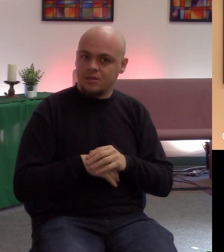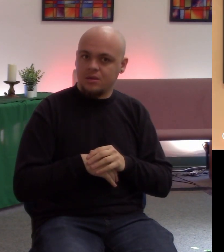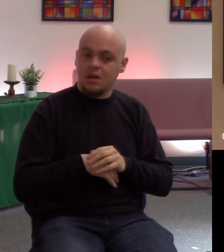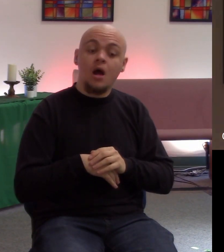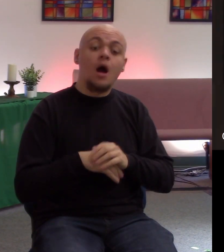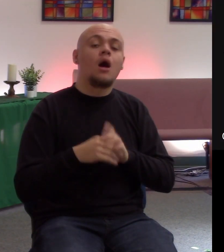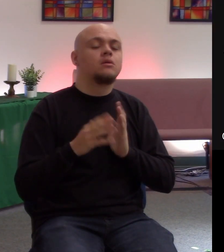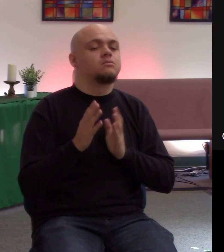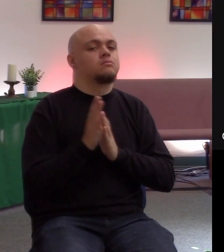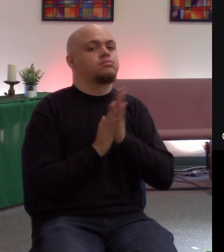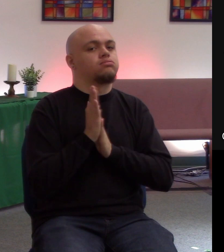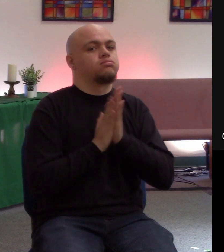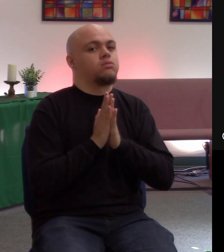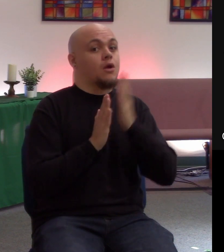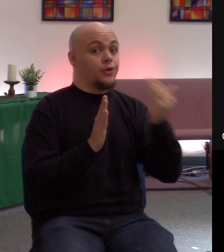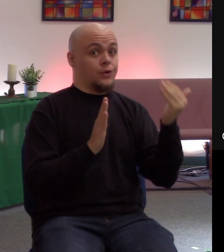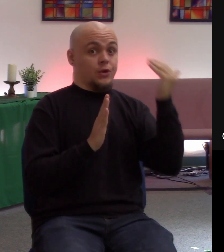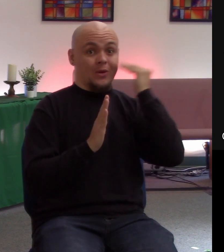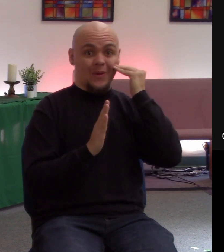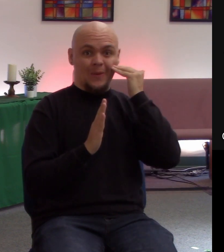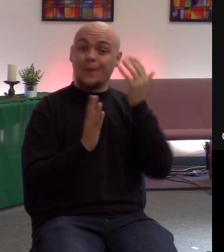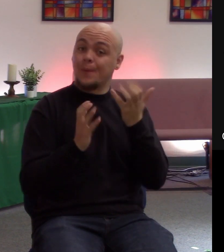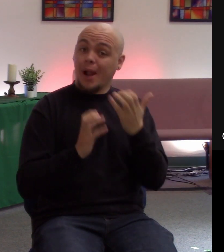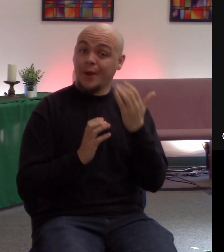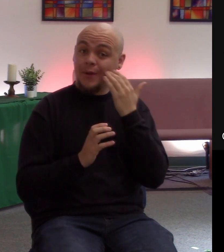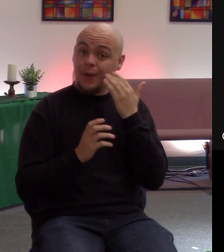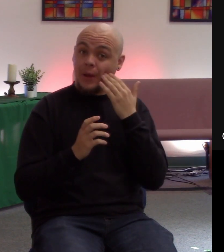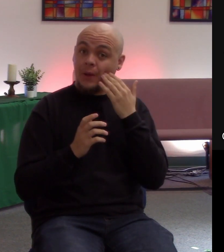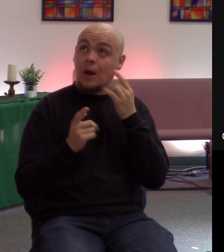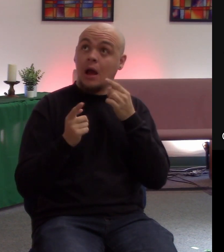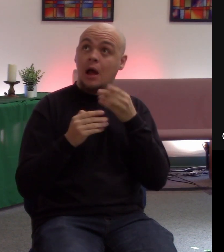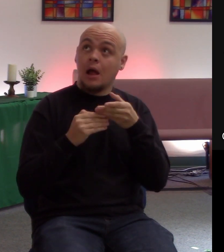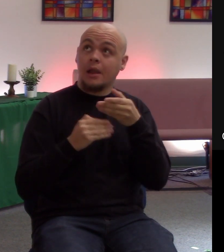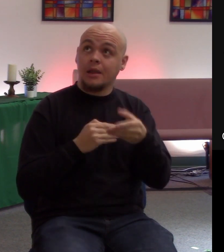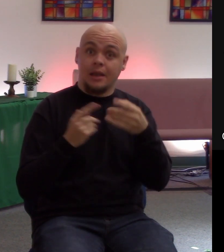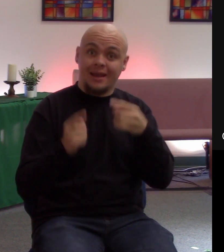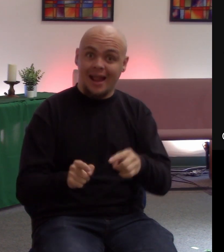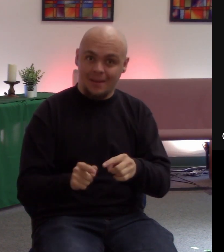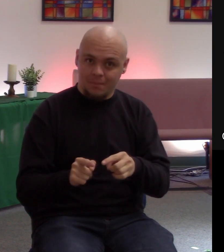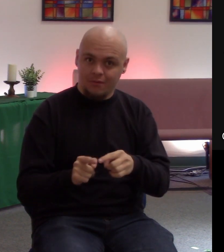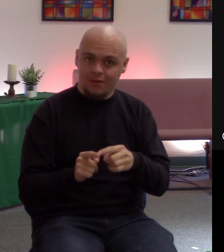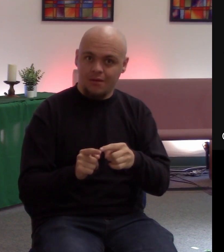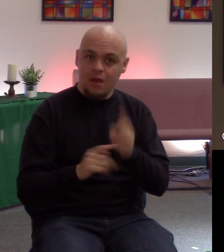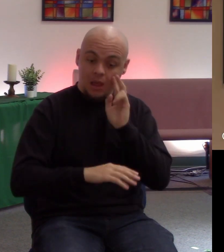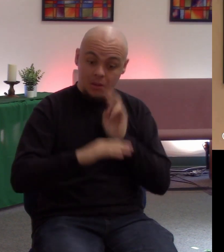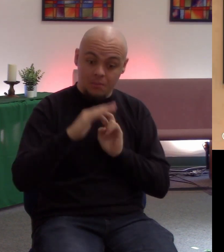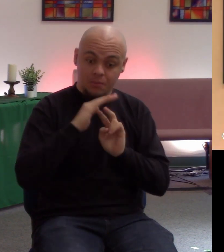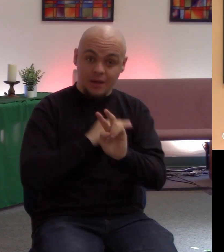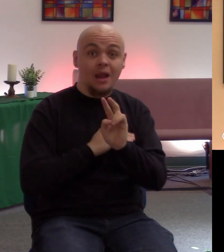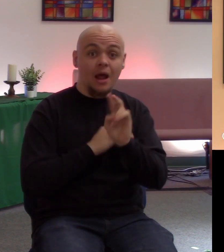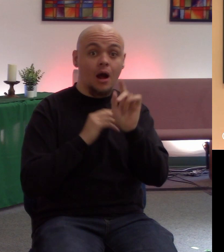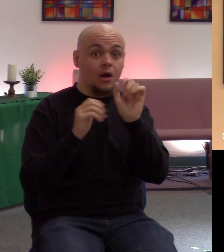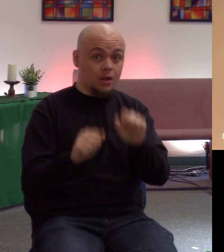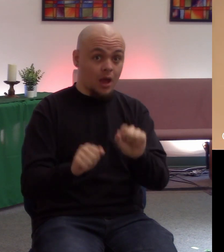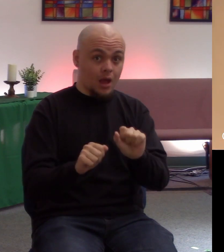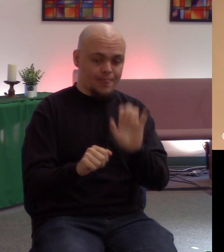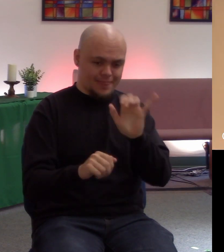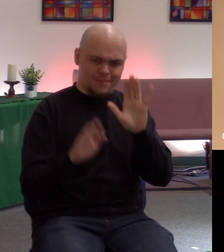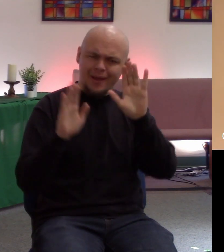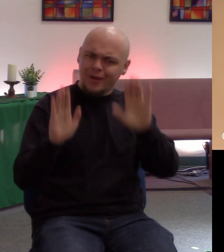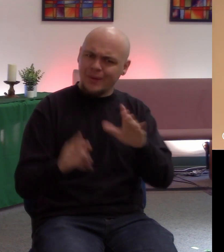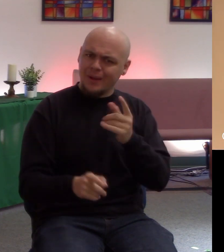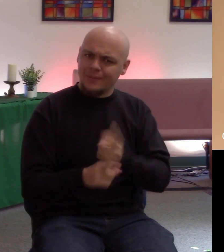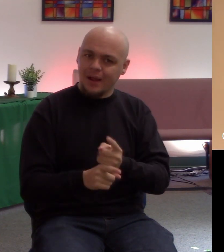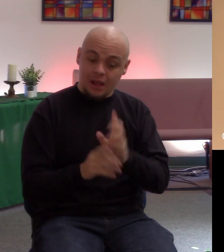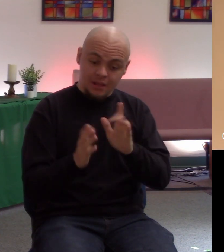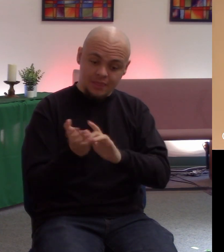Why? Because we have this desire to know. I mean, don't we want to know what's going to happen next? Wouldn't it be great if we really could predict the future?